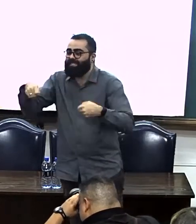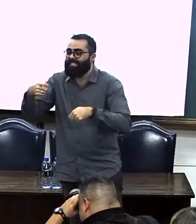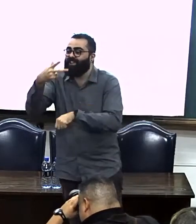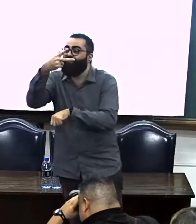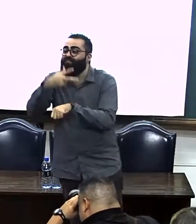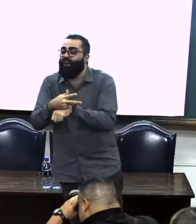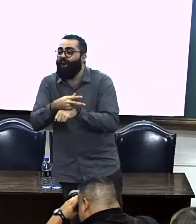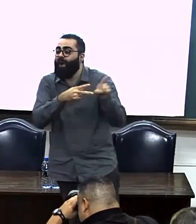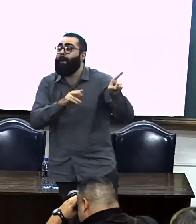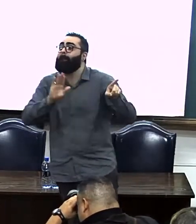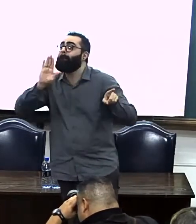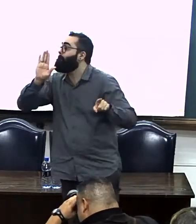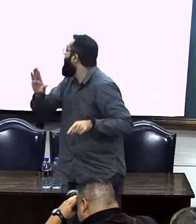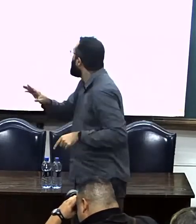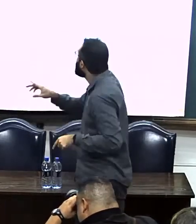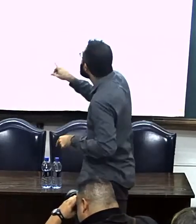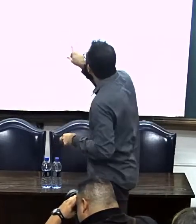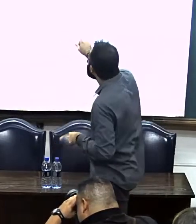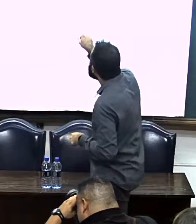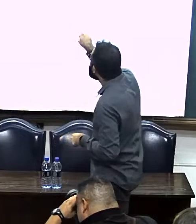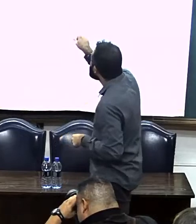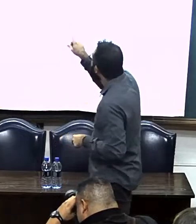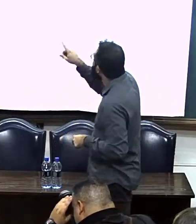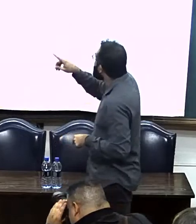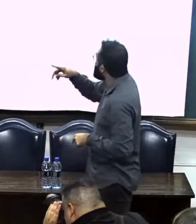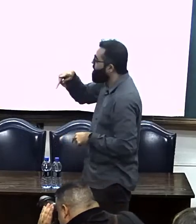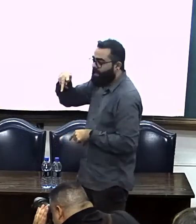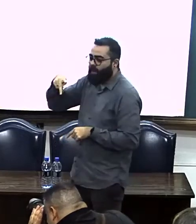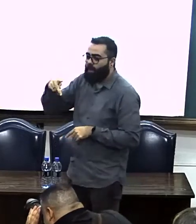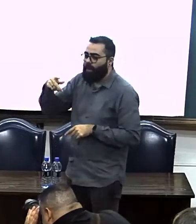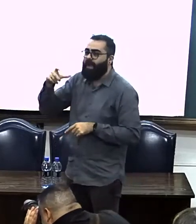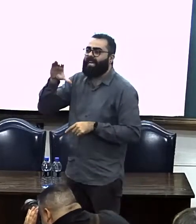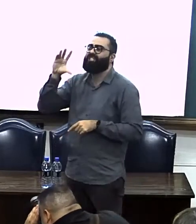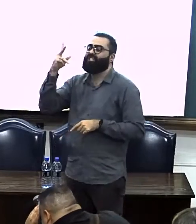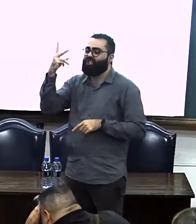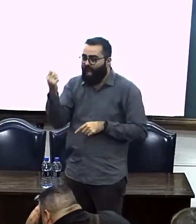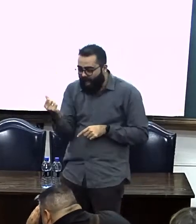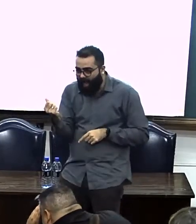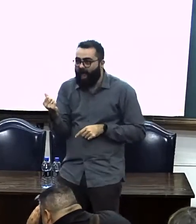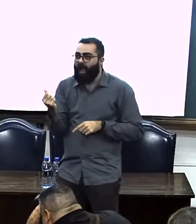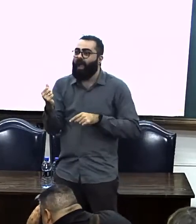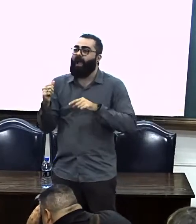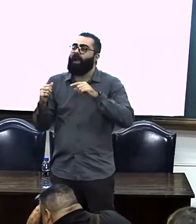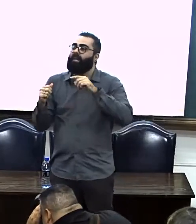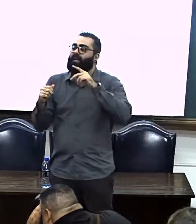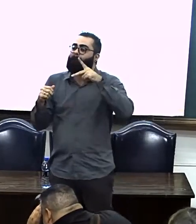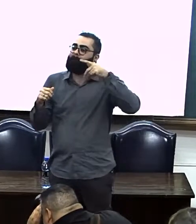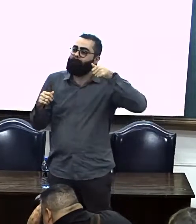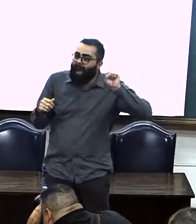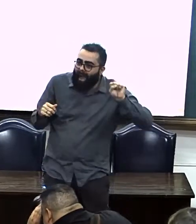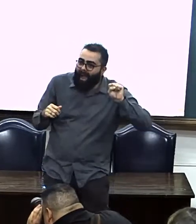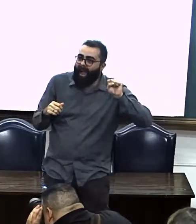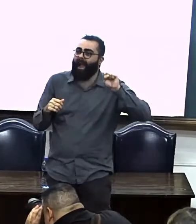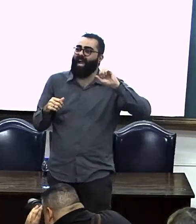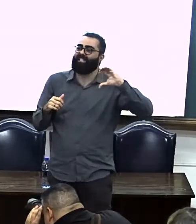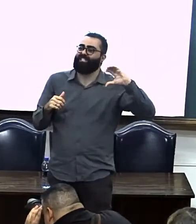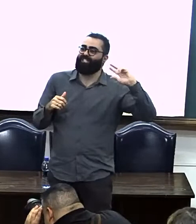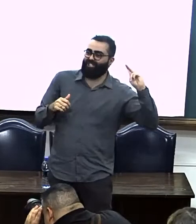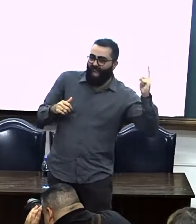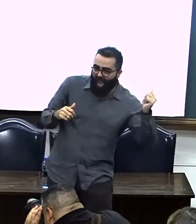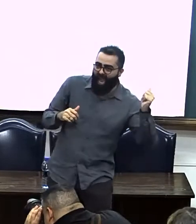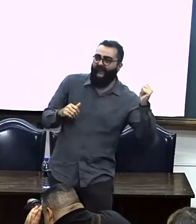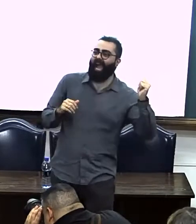each AP, accentual phrase, opens the jaw more. Natasha, Natasha pa, son sha, pasha, kise